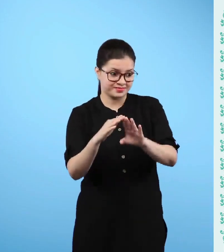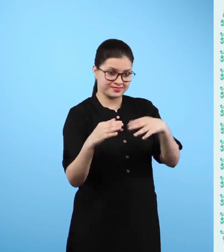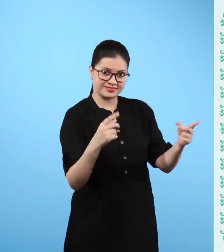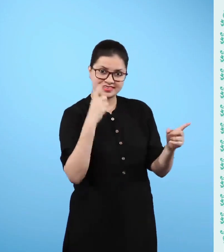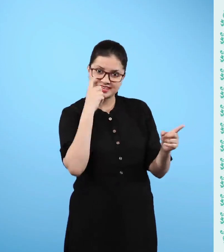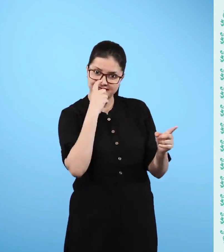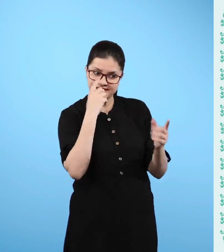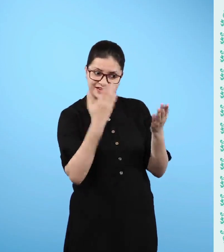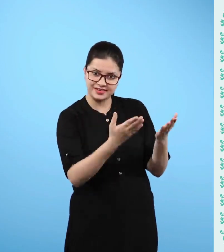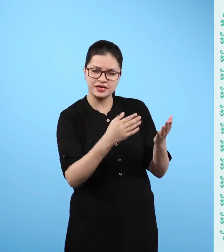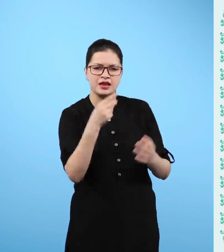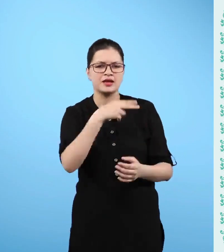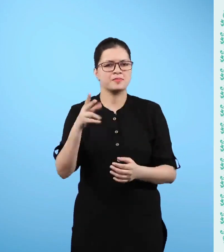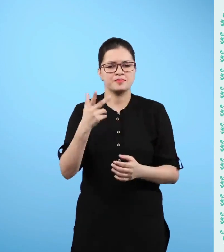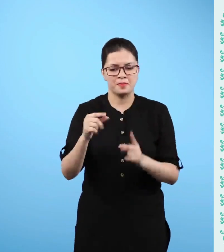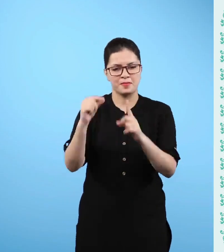and Pratigya